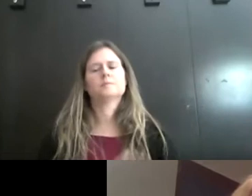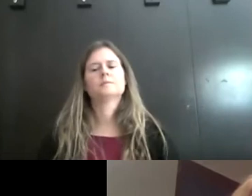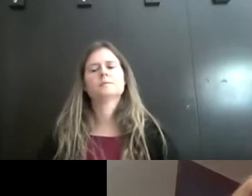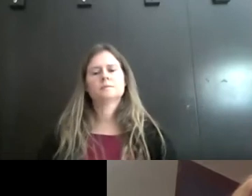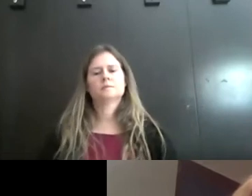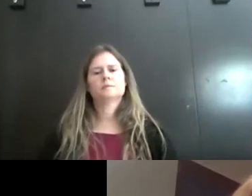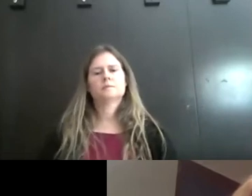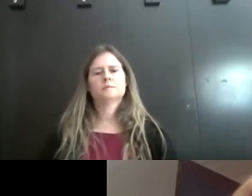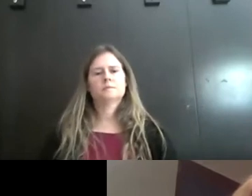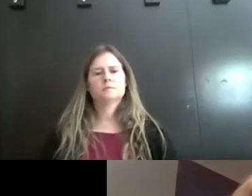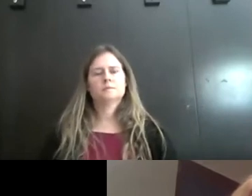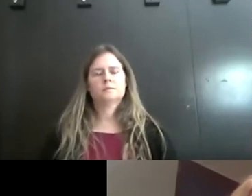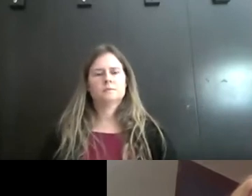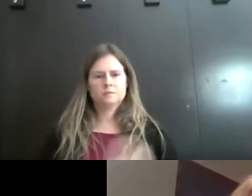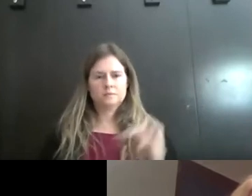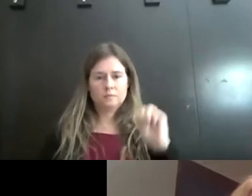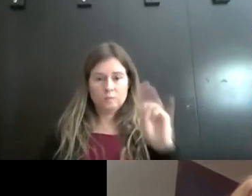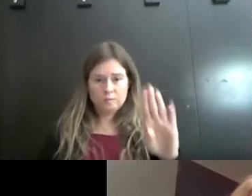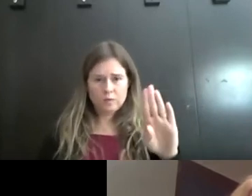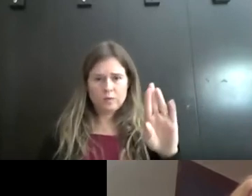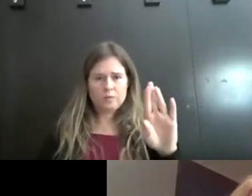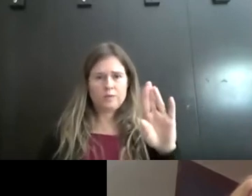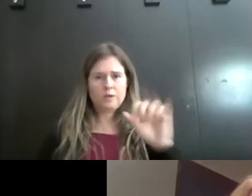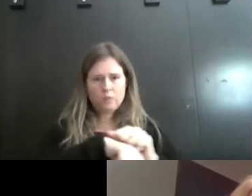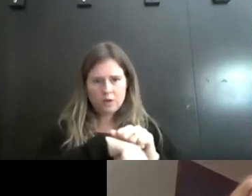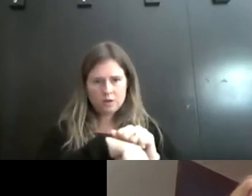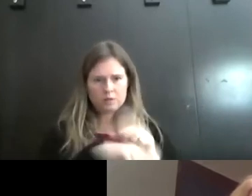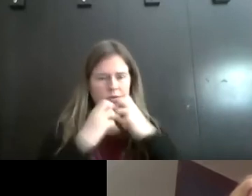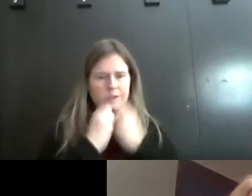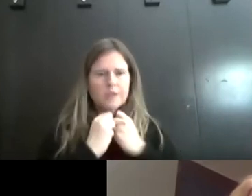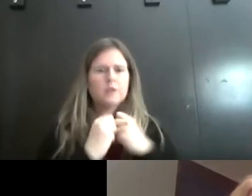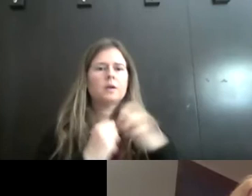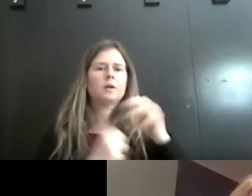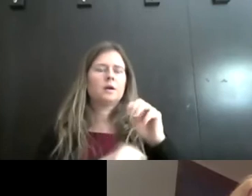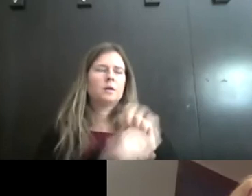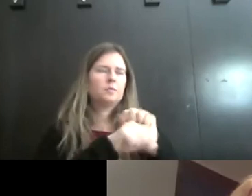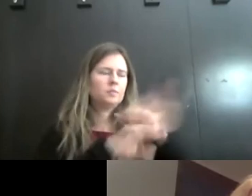Morro Rock is very sacred. Mount Pinos is one of the most sacred.